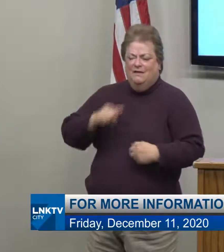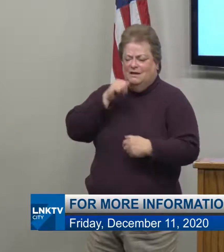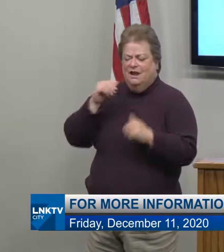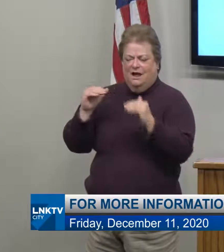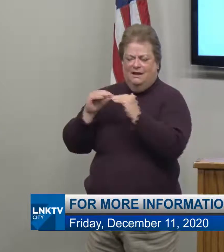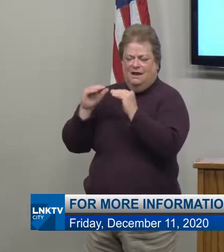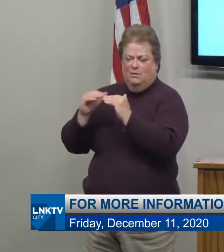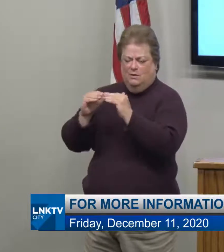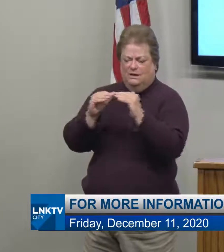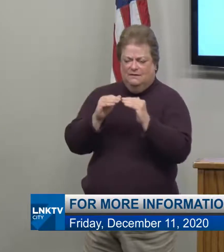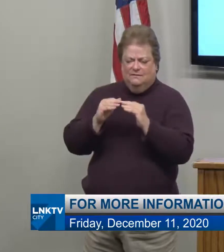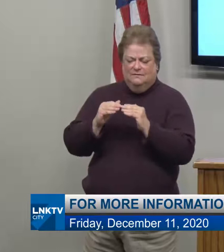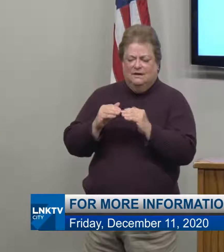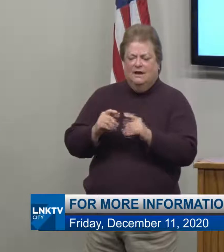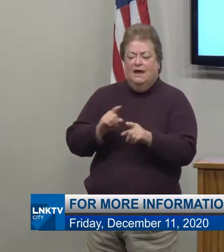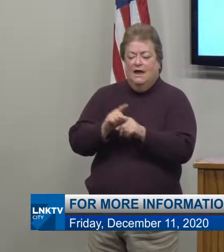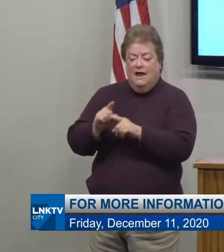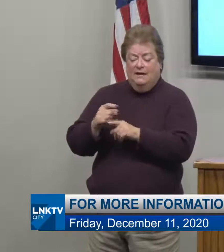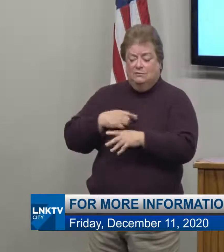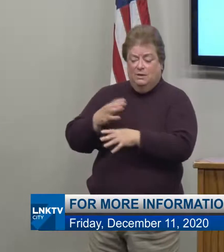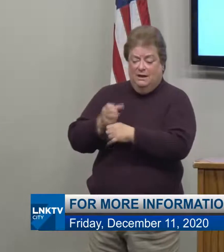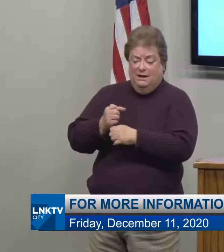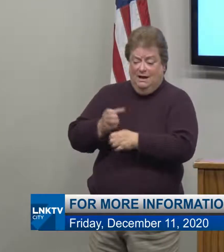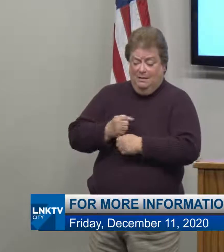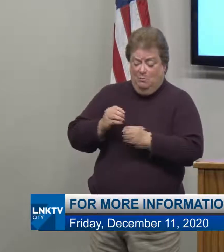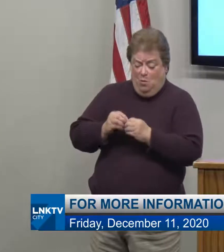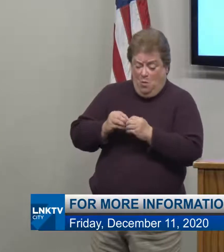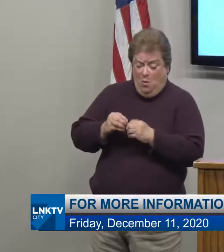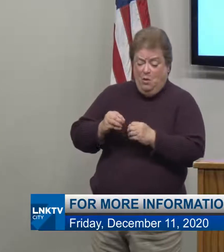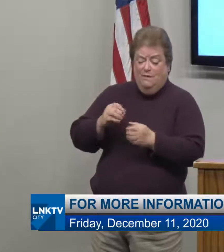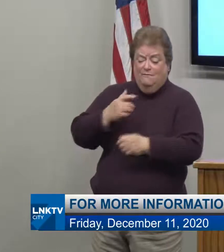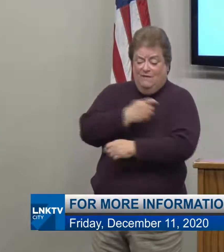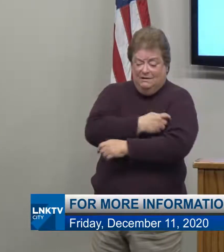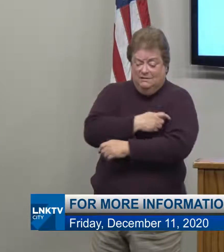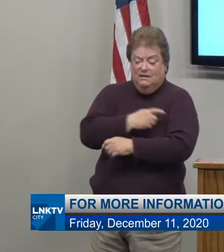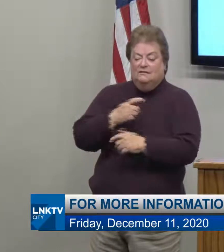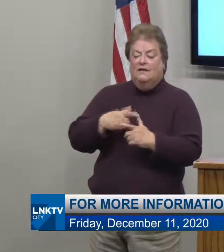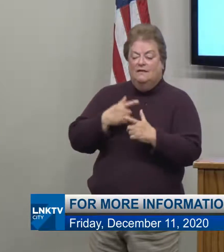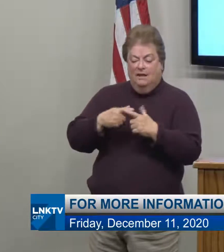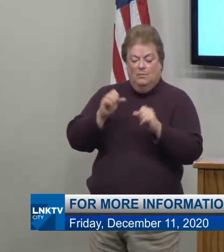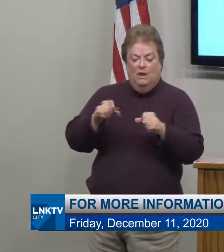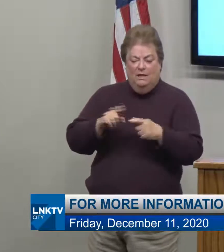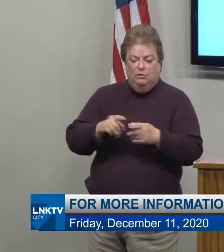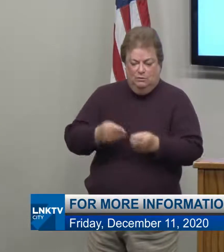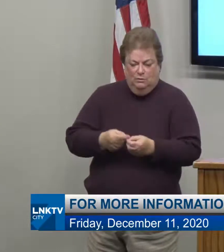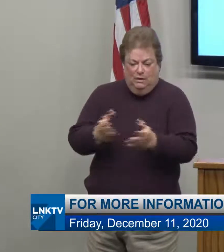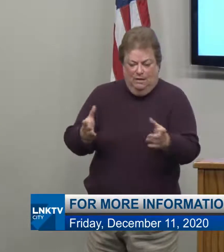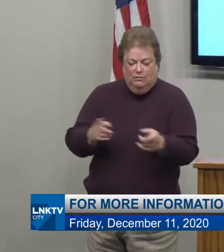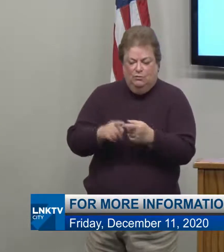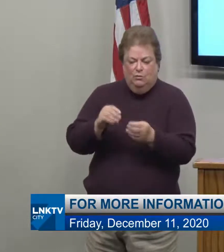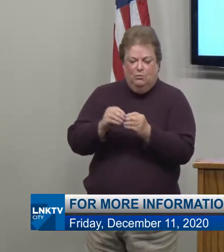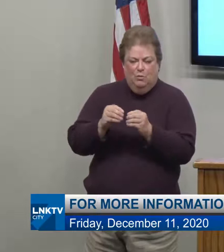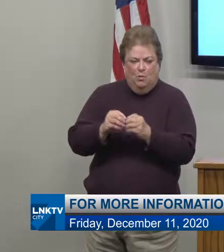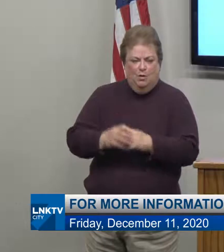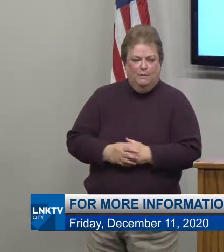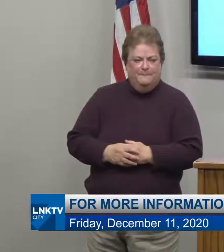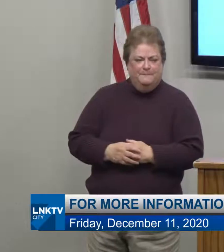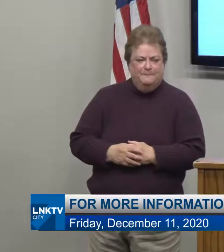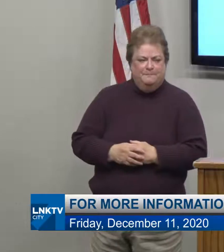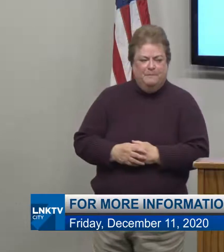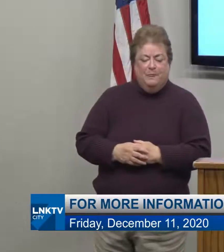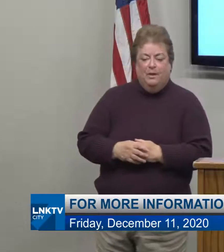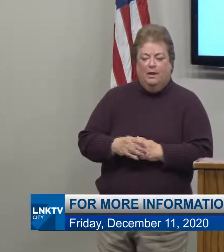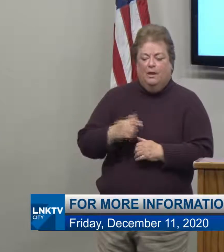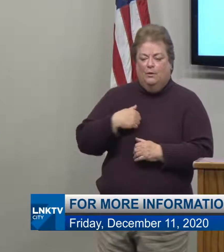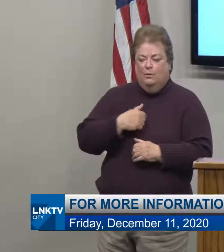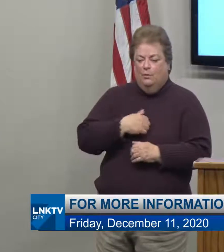more plentiful, more people will be able to receive the vaccine. As vaccine is received, the goal is to get it into the